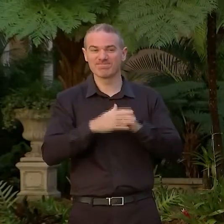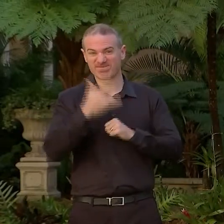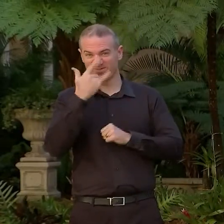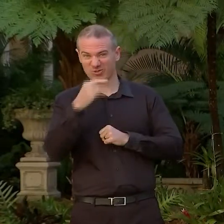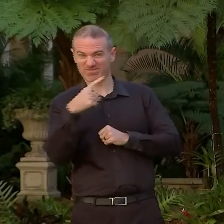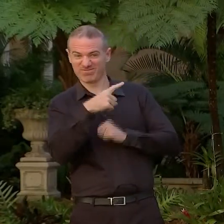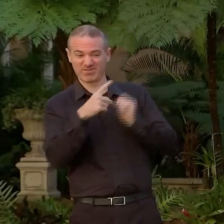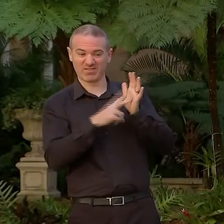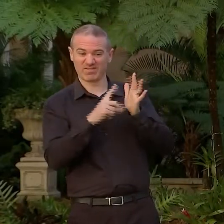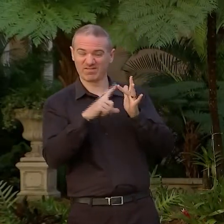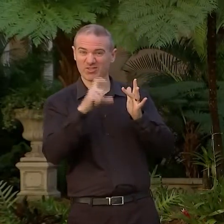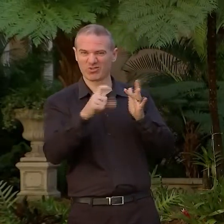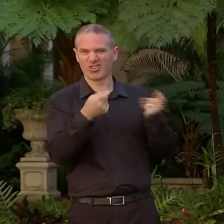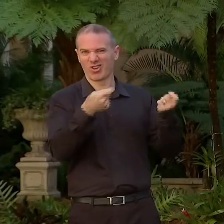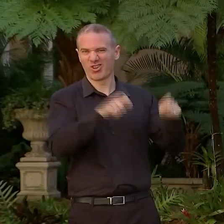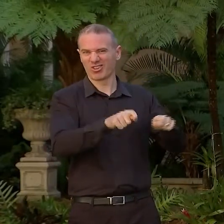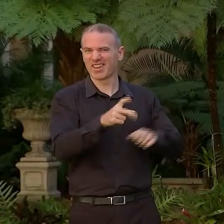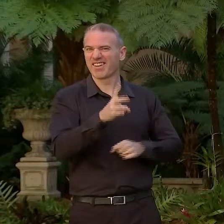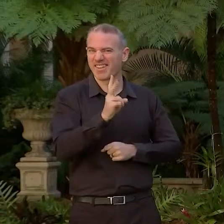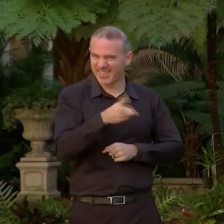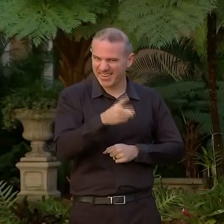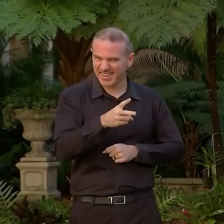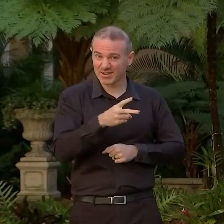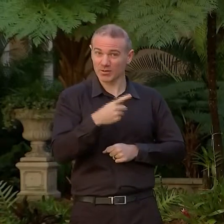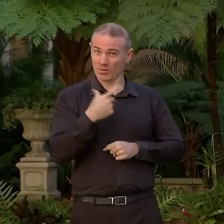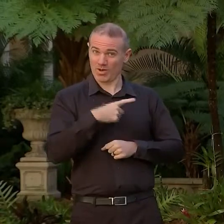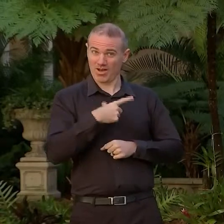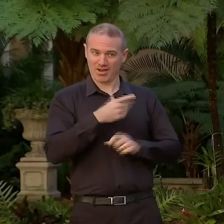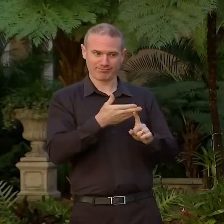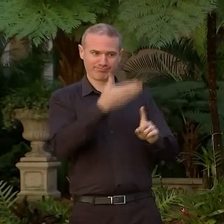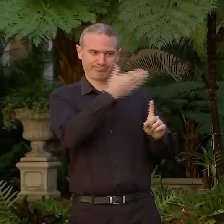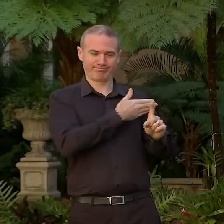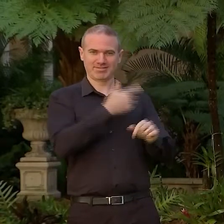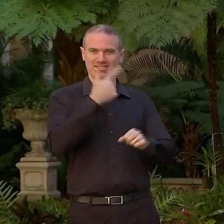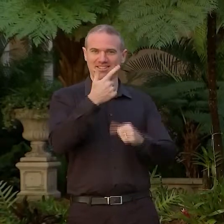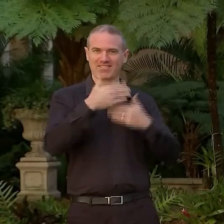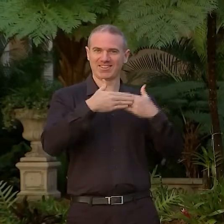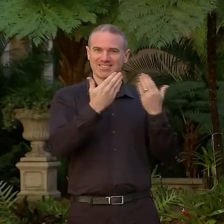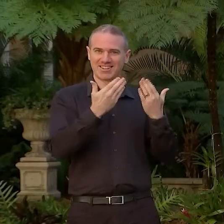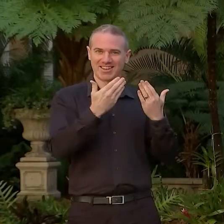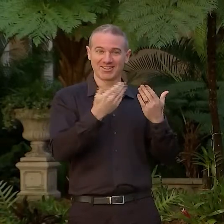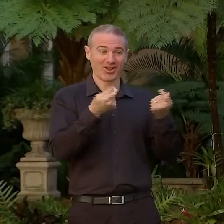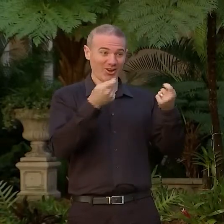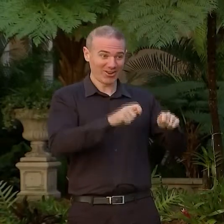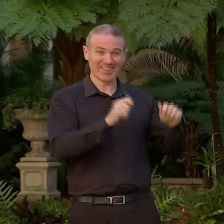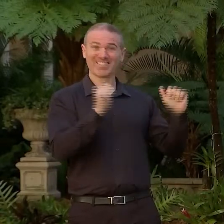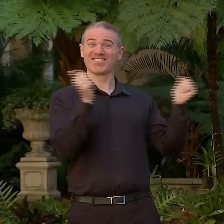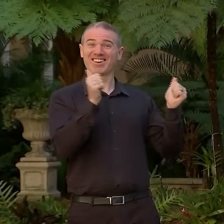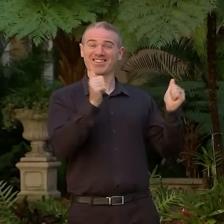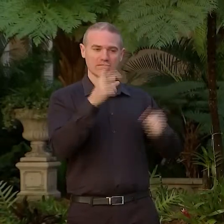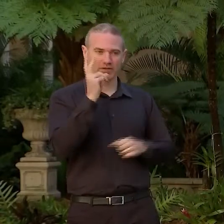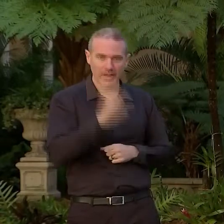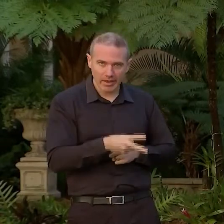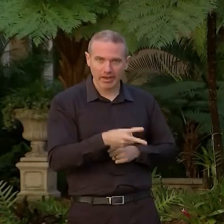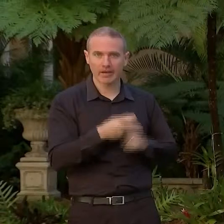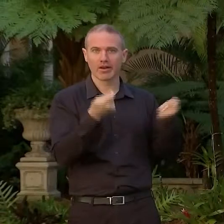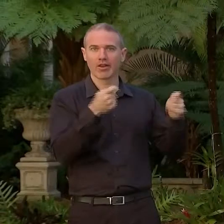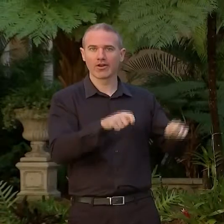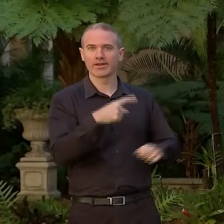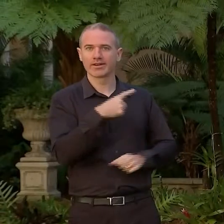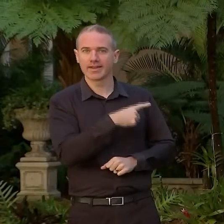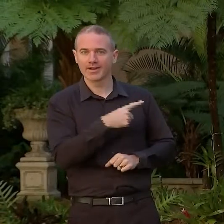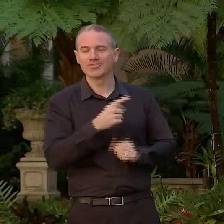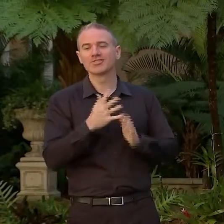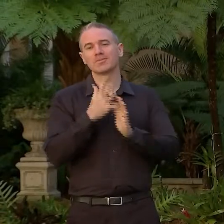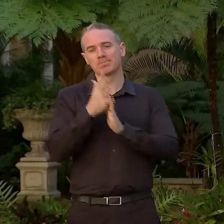lockdown just 7 days after their previous lockdown. That means that we will again apply